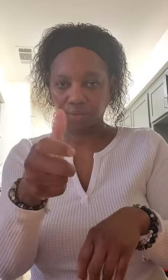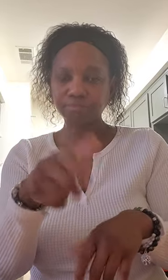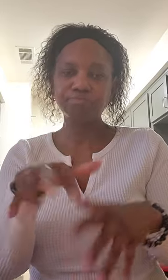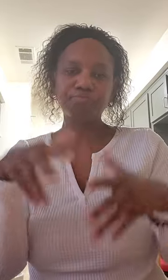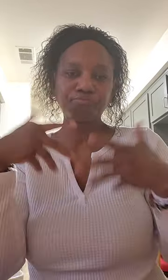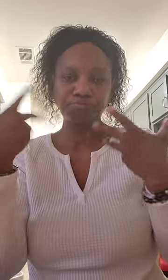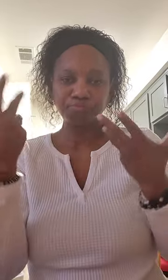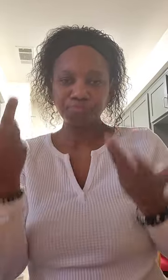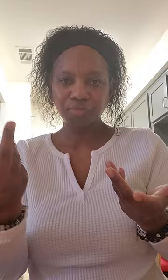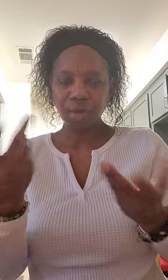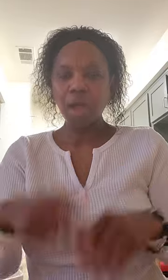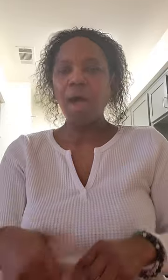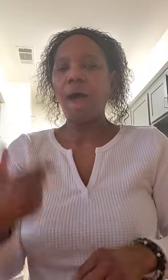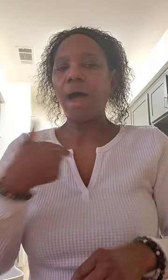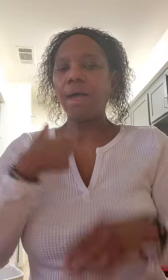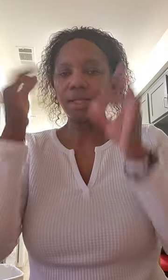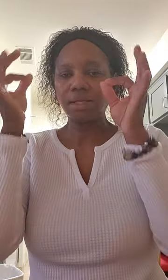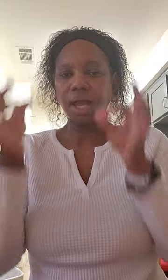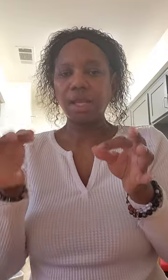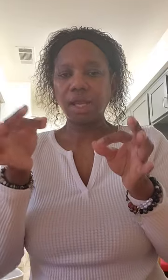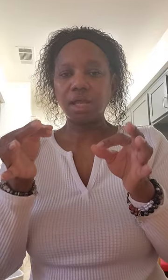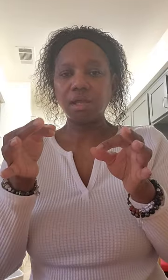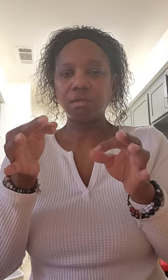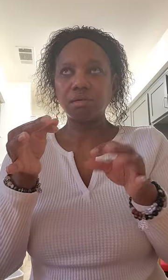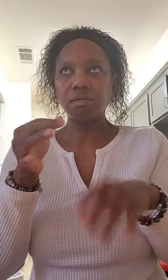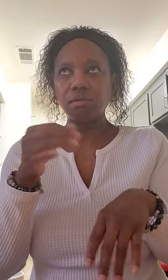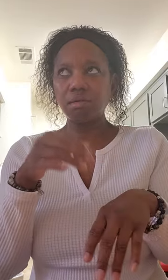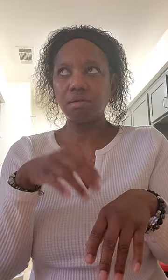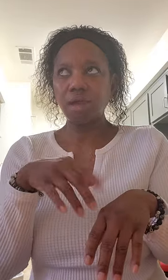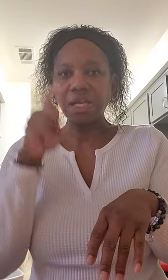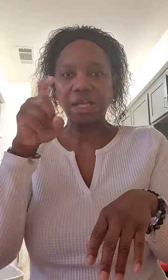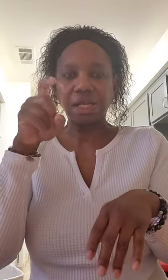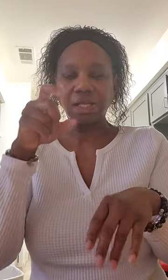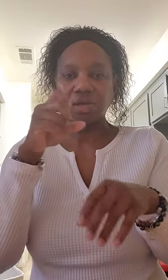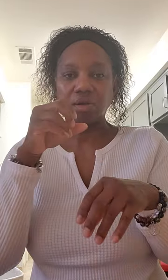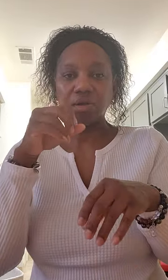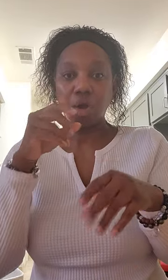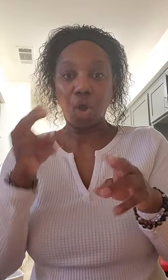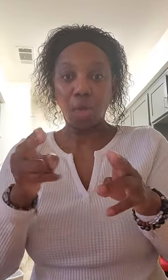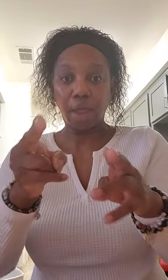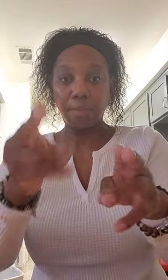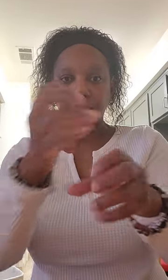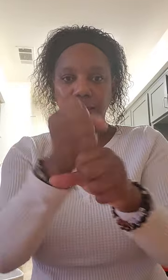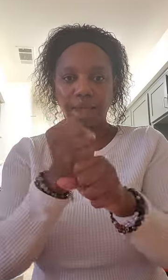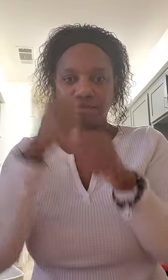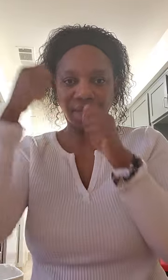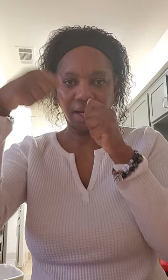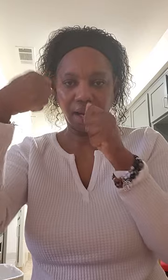I decided I needed to hurry up and get a video